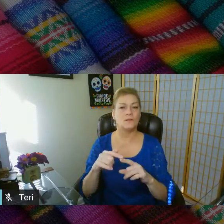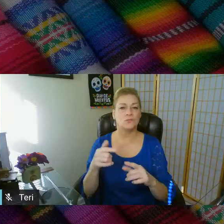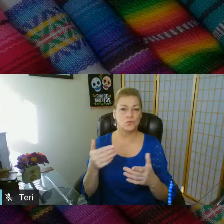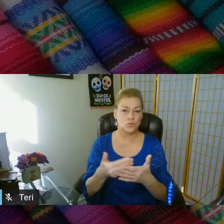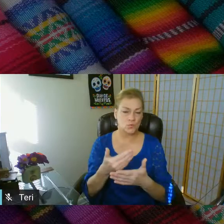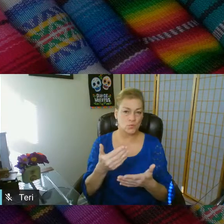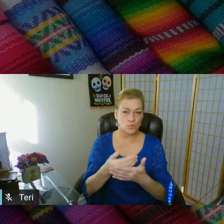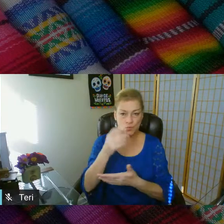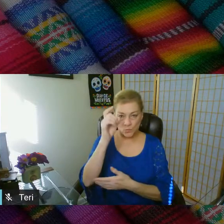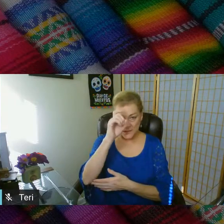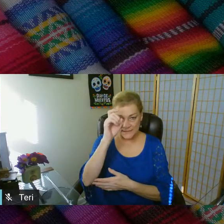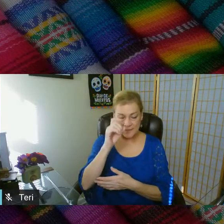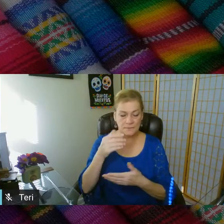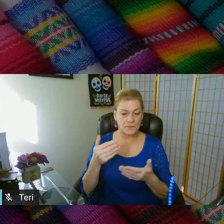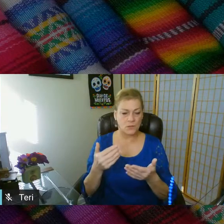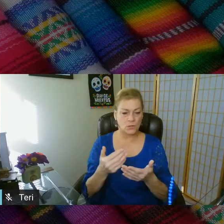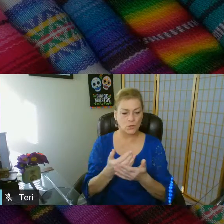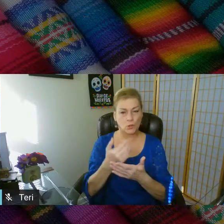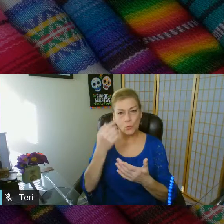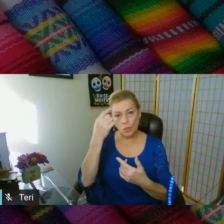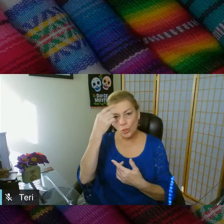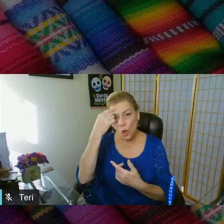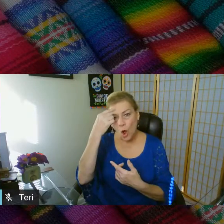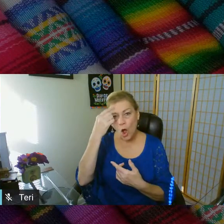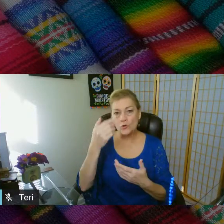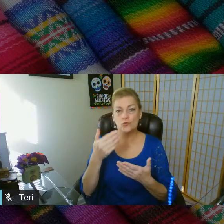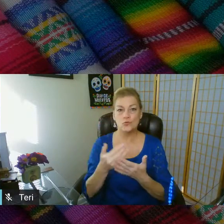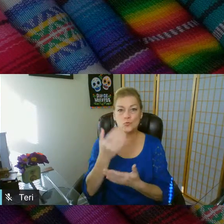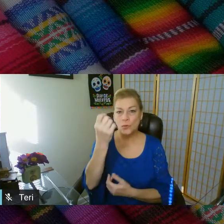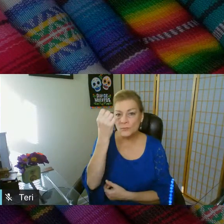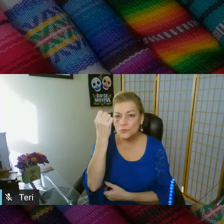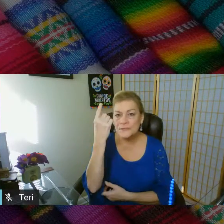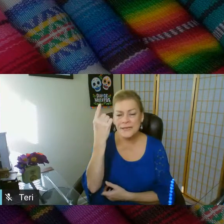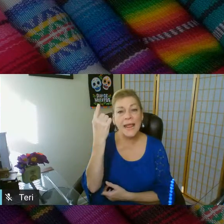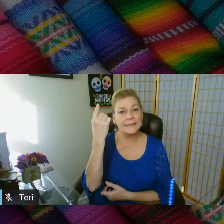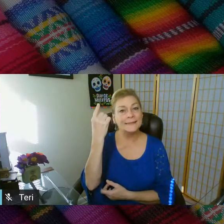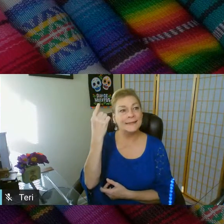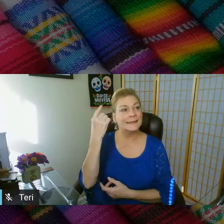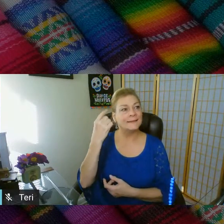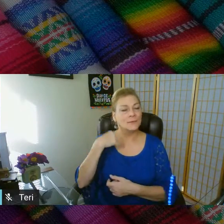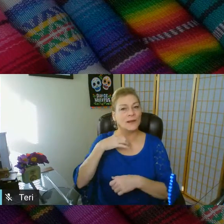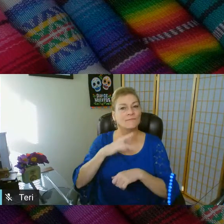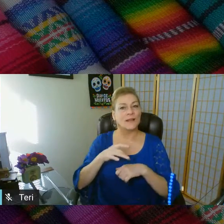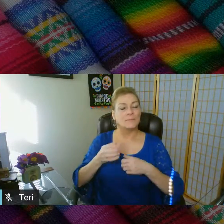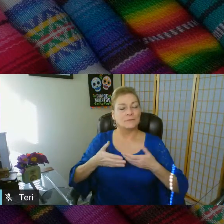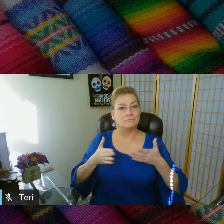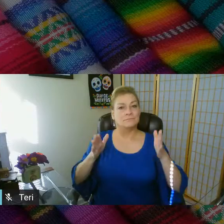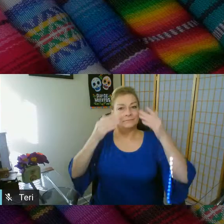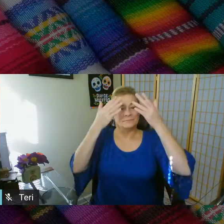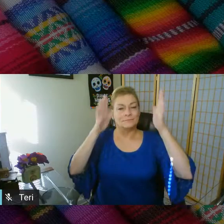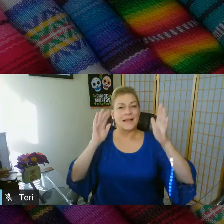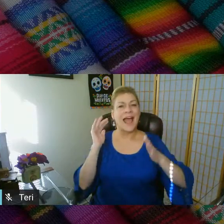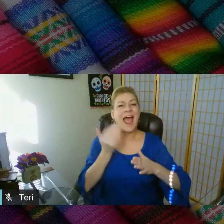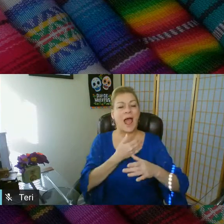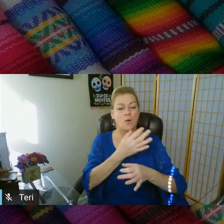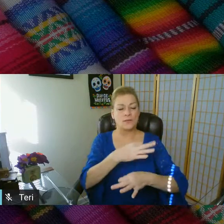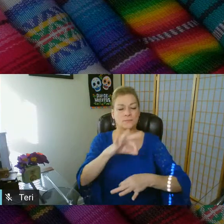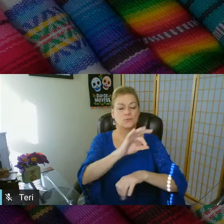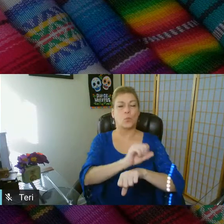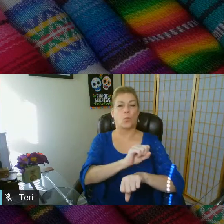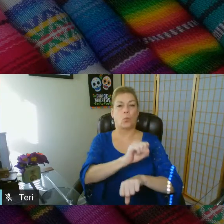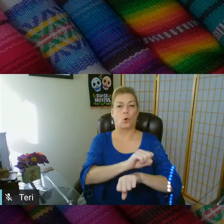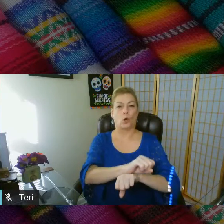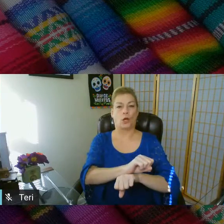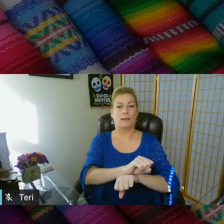wisdom, to new thinking, to new thought, to new understanding. And this is what we call our spiritual work, our